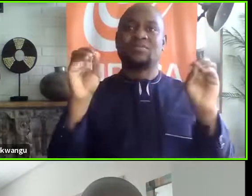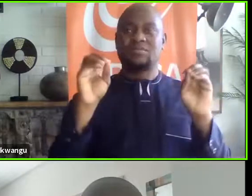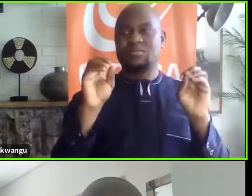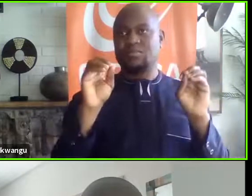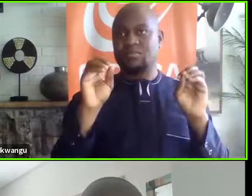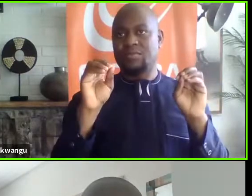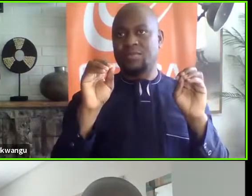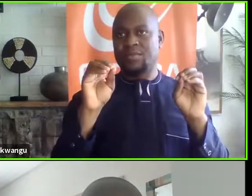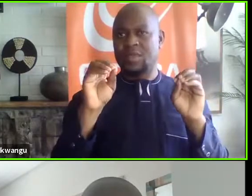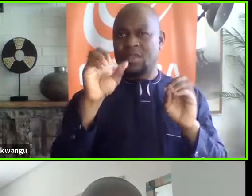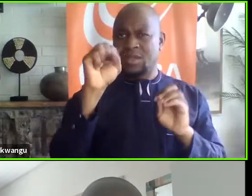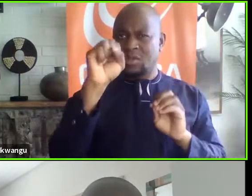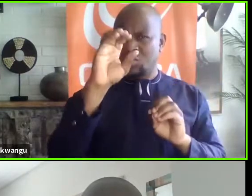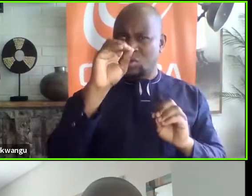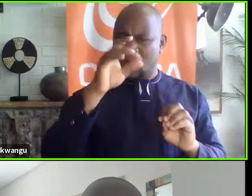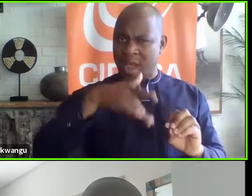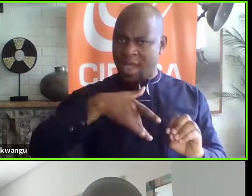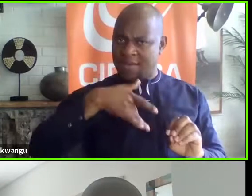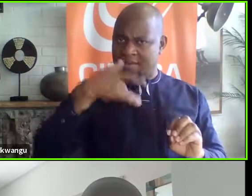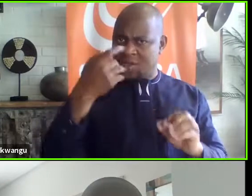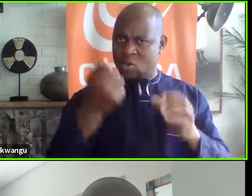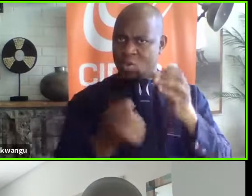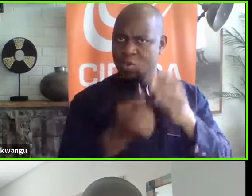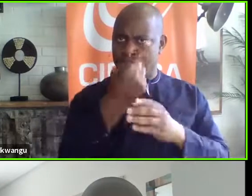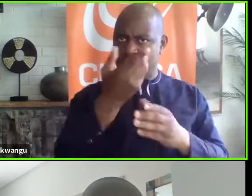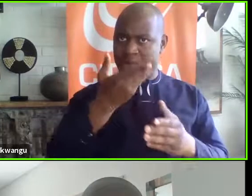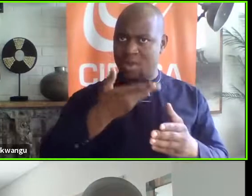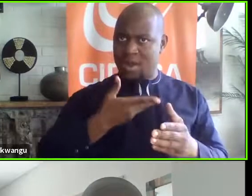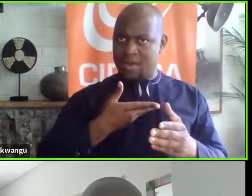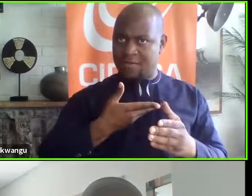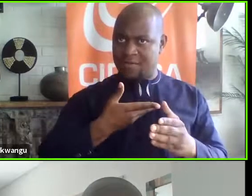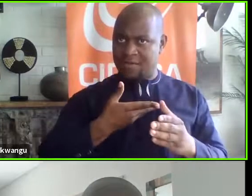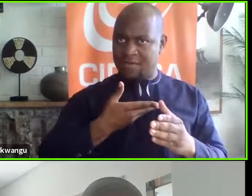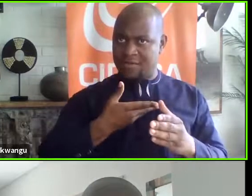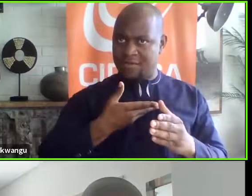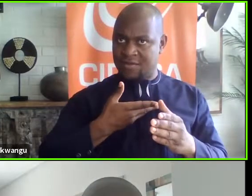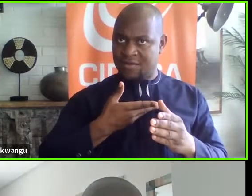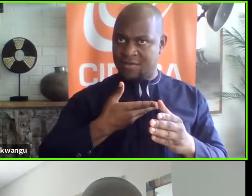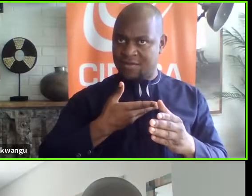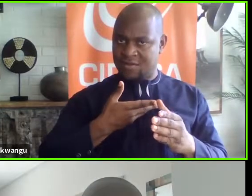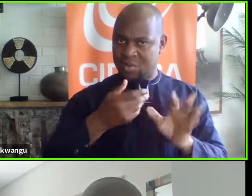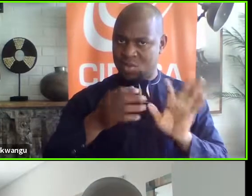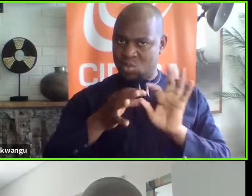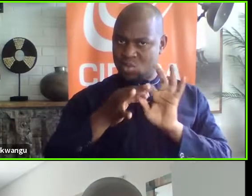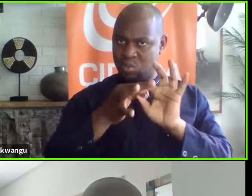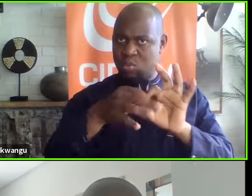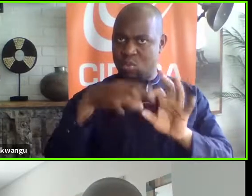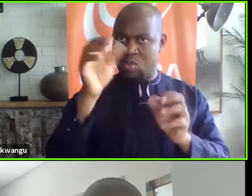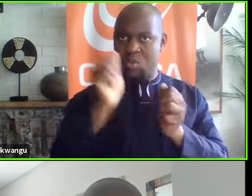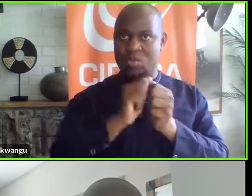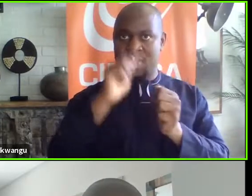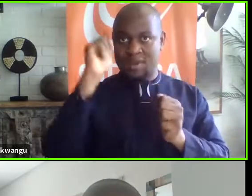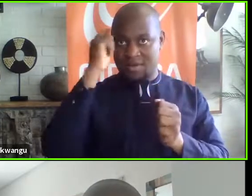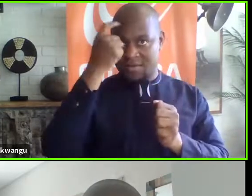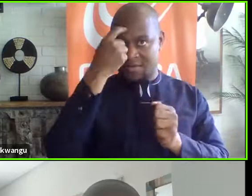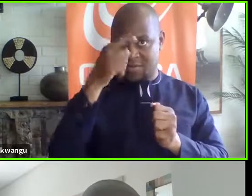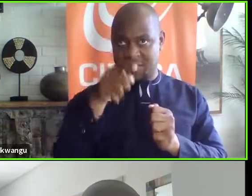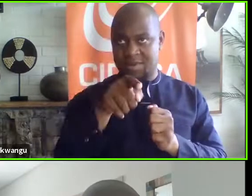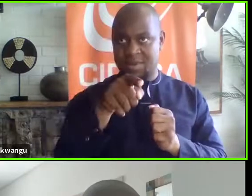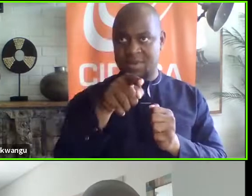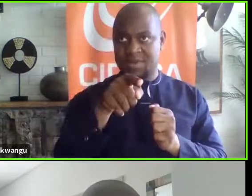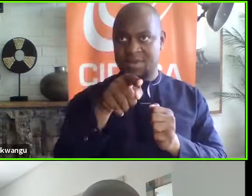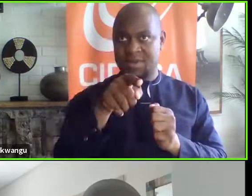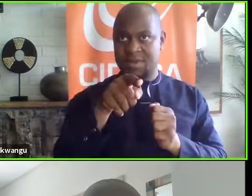with a budget and with a timeline. And then the other opportunities that we have is working